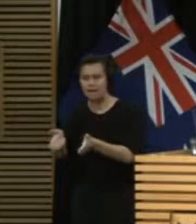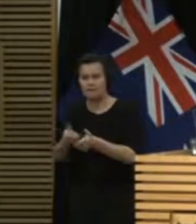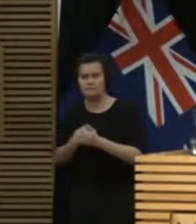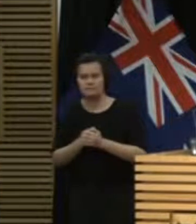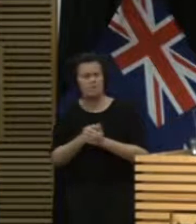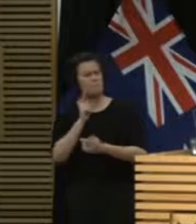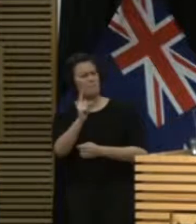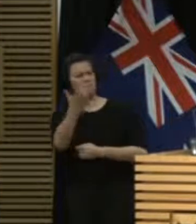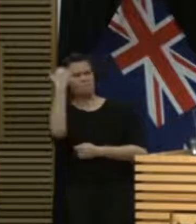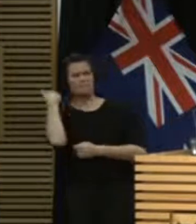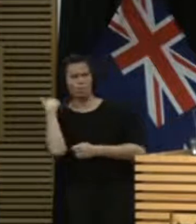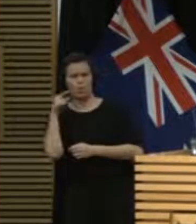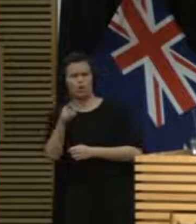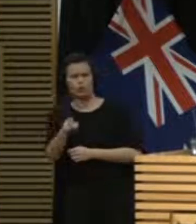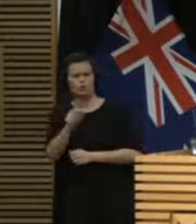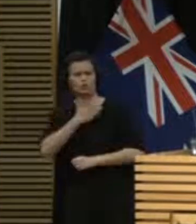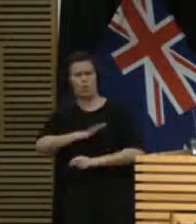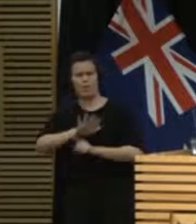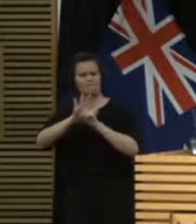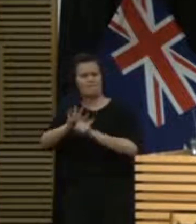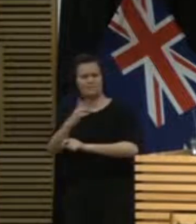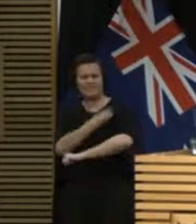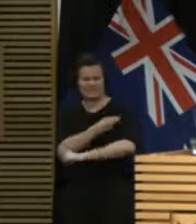been reluctant to up until this point?